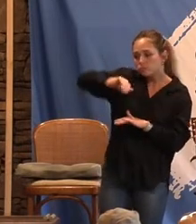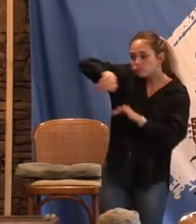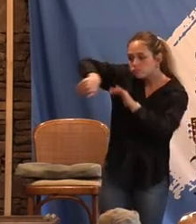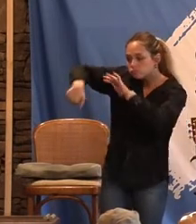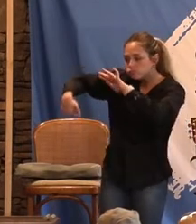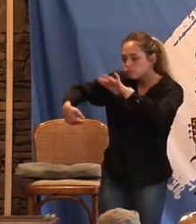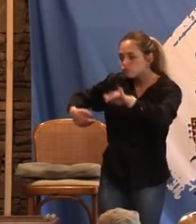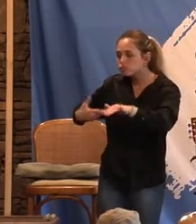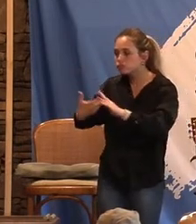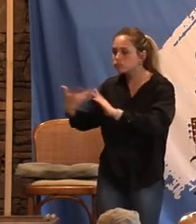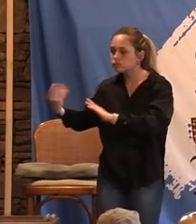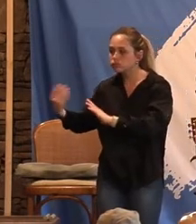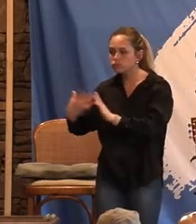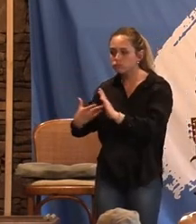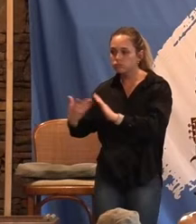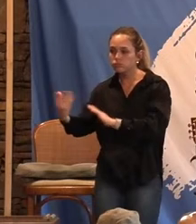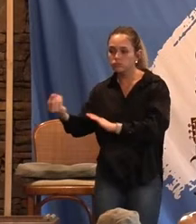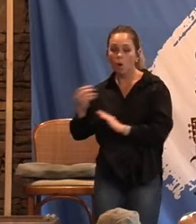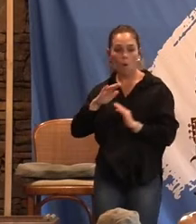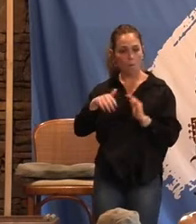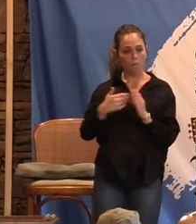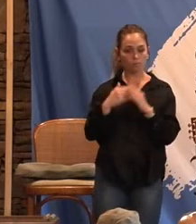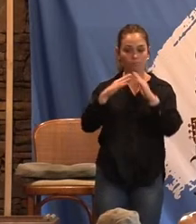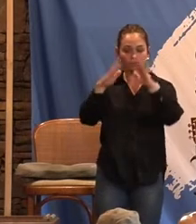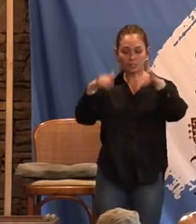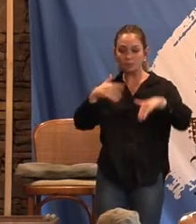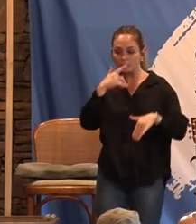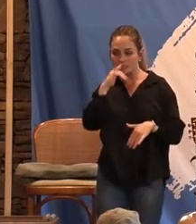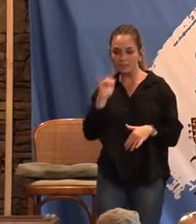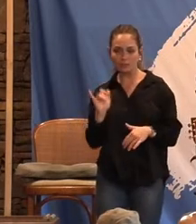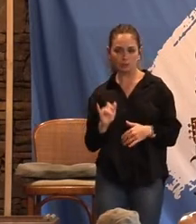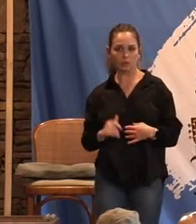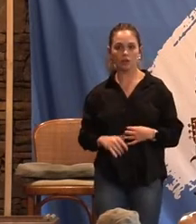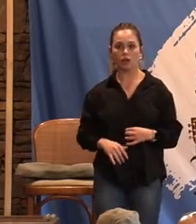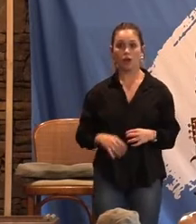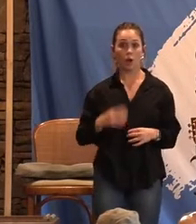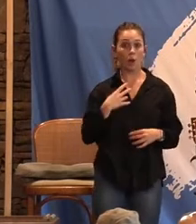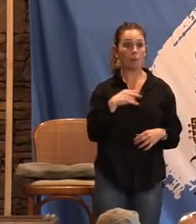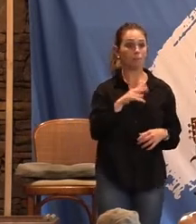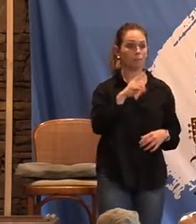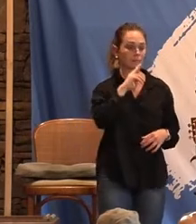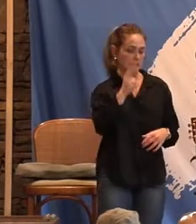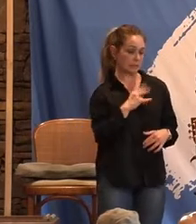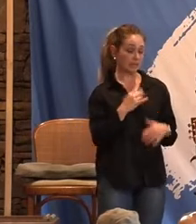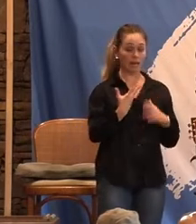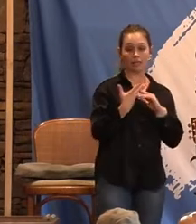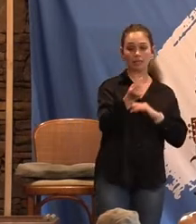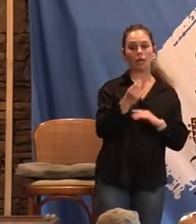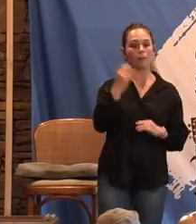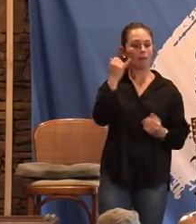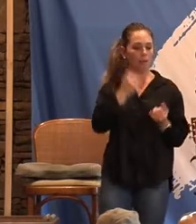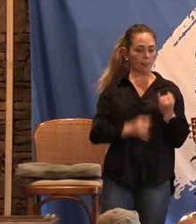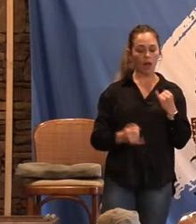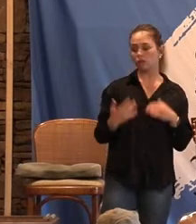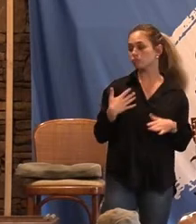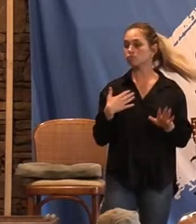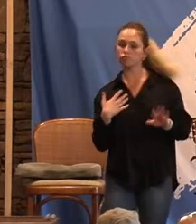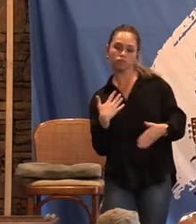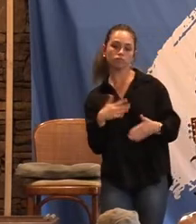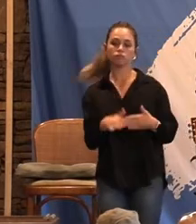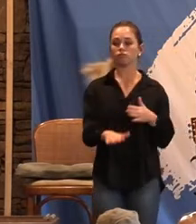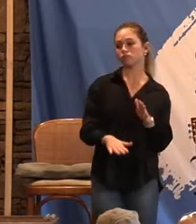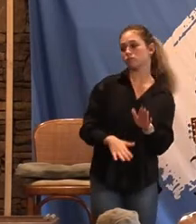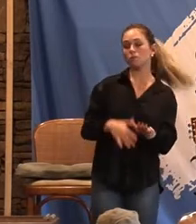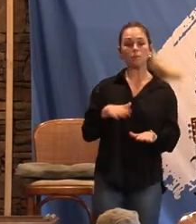out, and so did the neighbors. Miss Nana, she came out last. She was strutting. She told